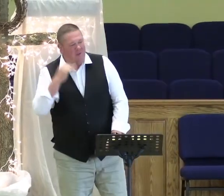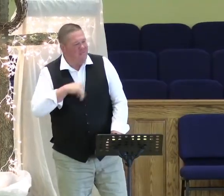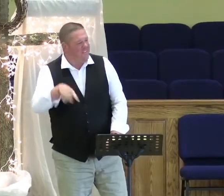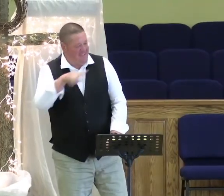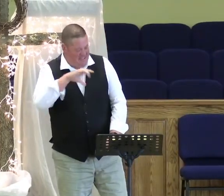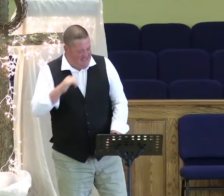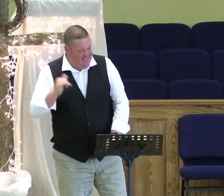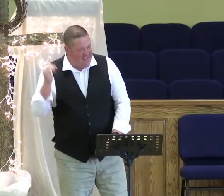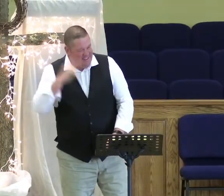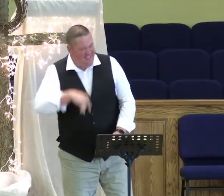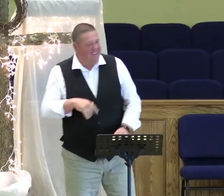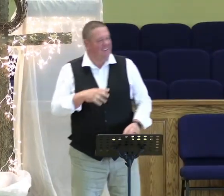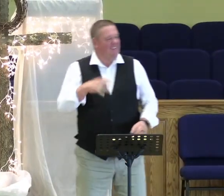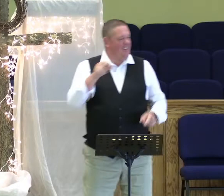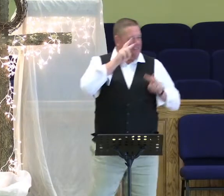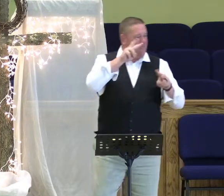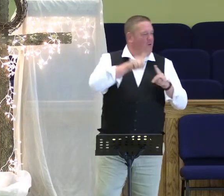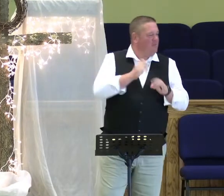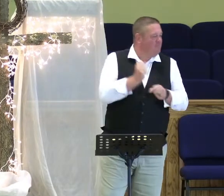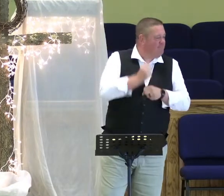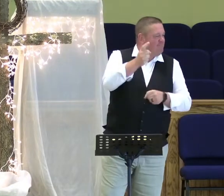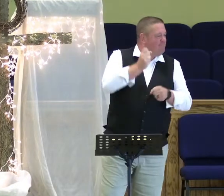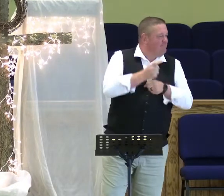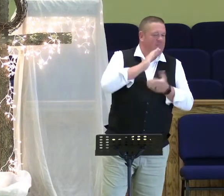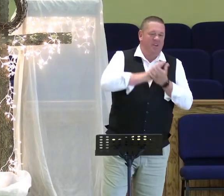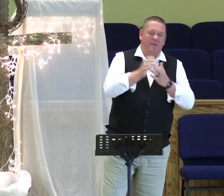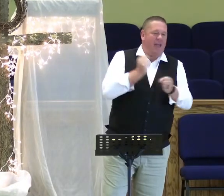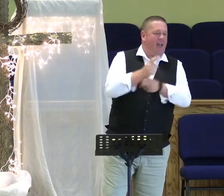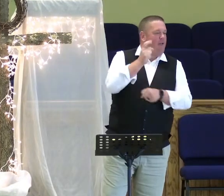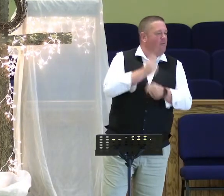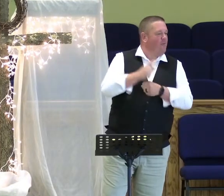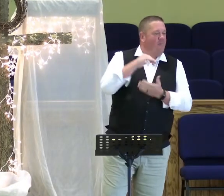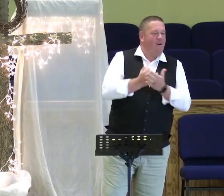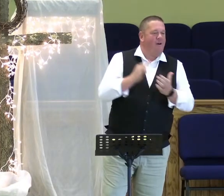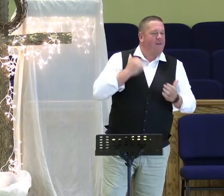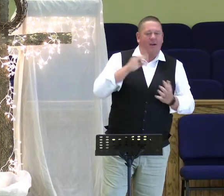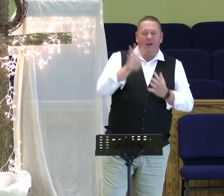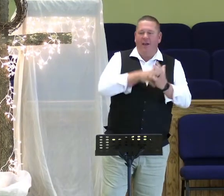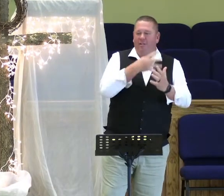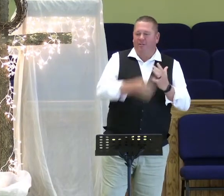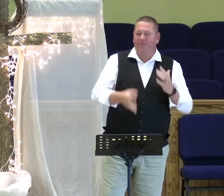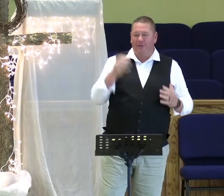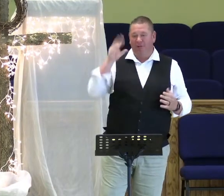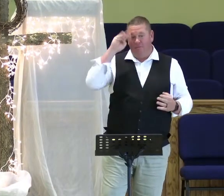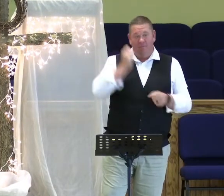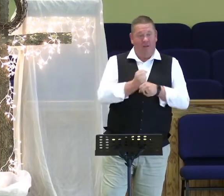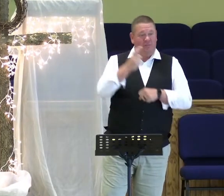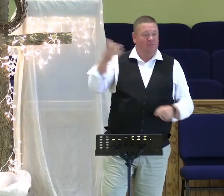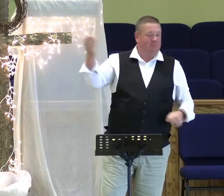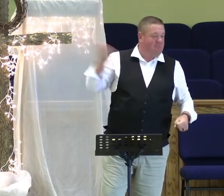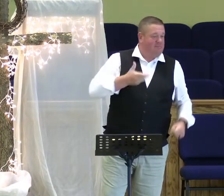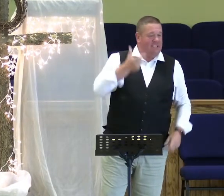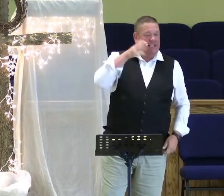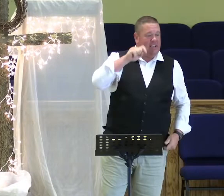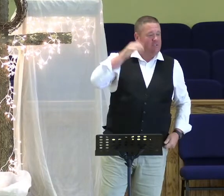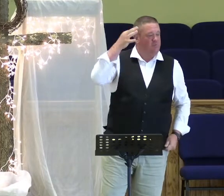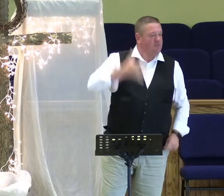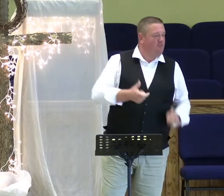They've done a very good job today. I'm looking forward to next year. We're going to make this an annual part of our calendar. And next year, we're going to have a